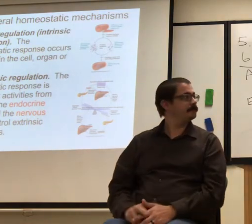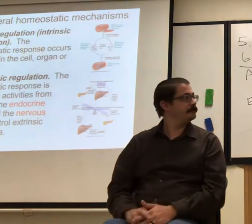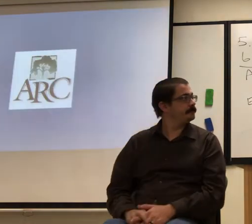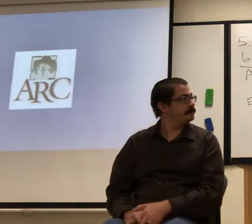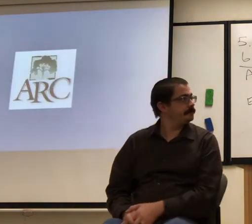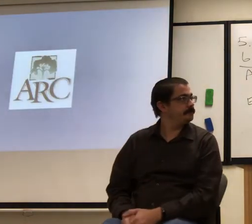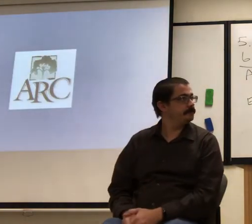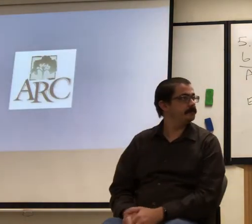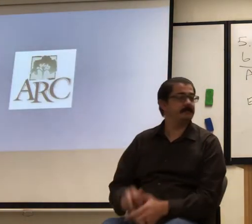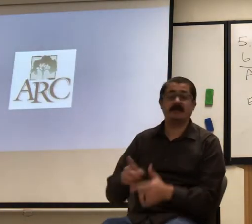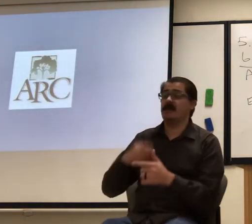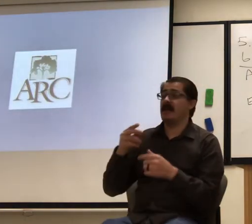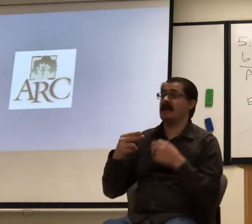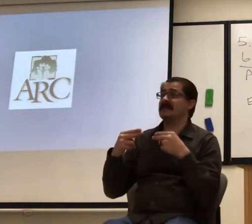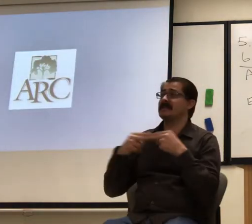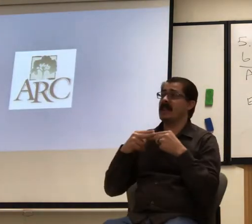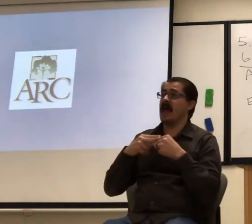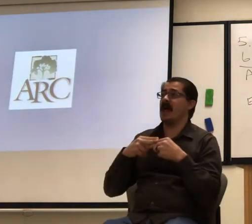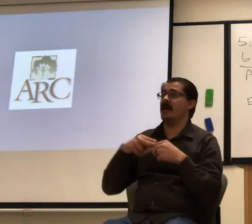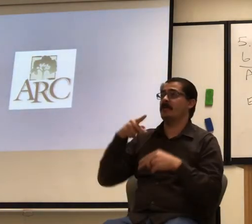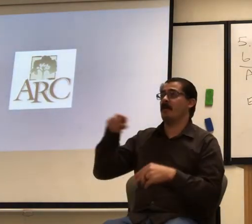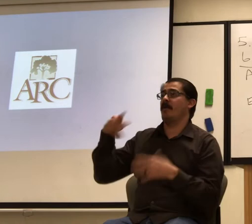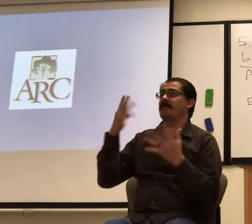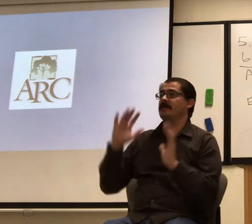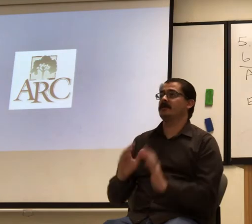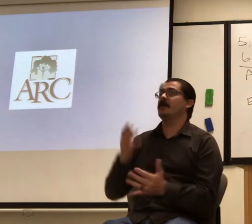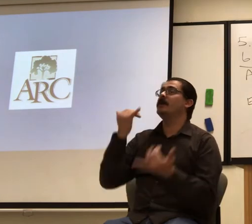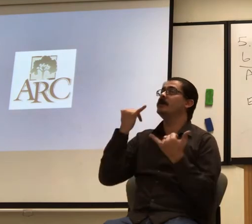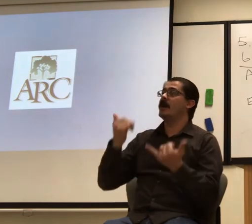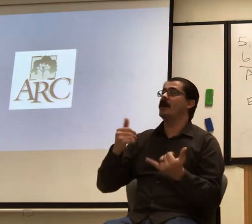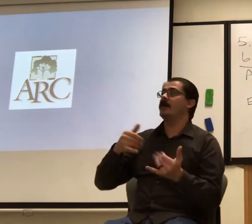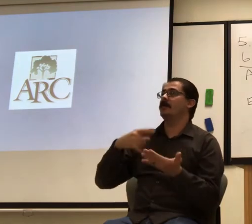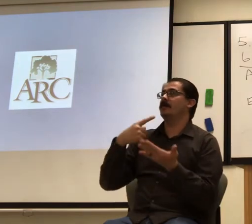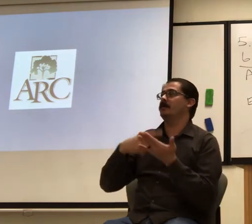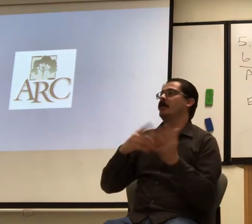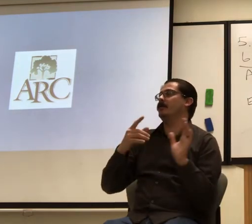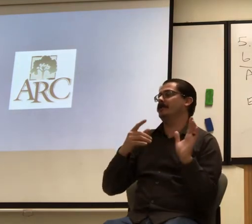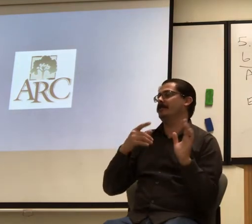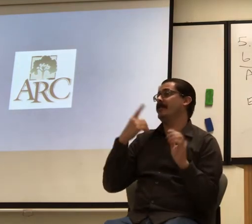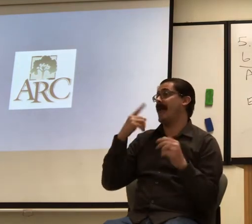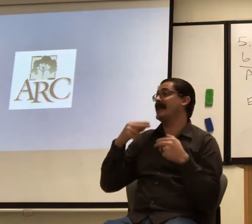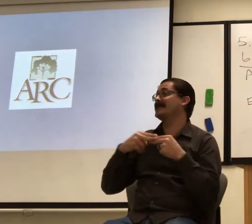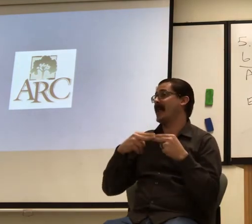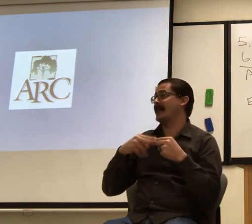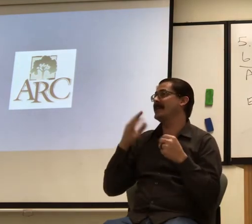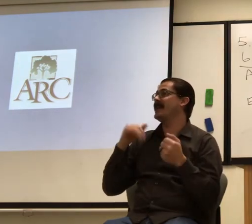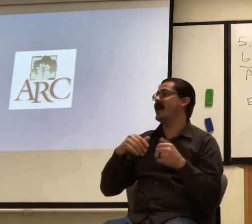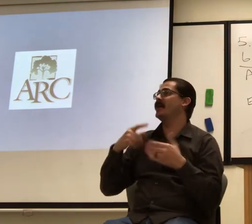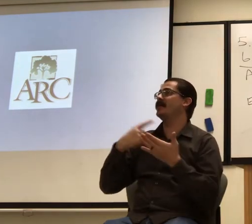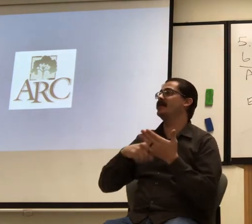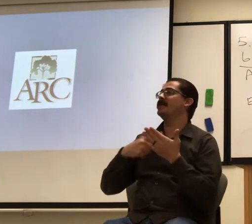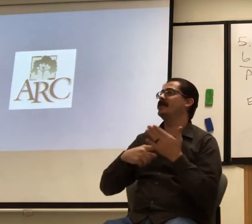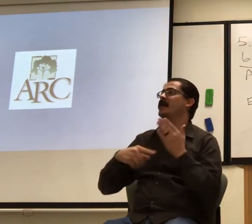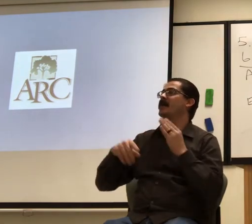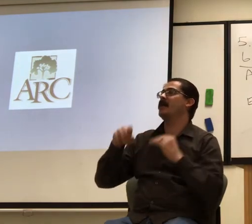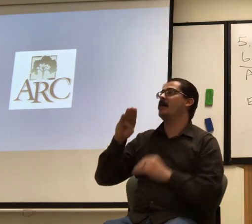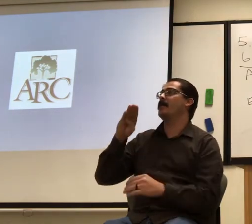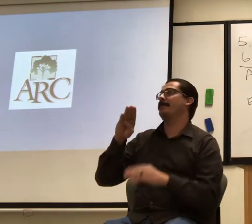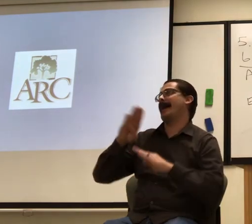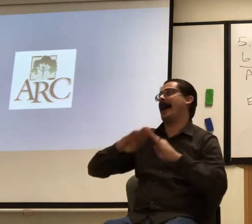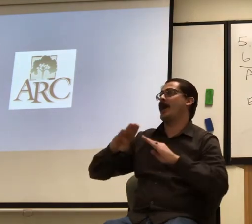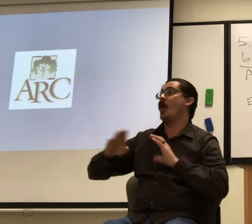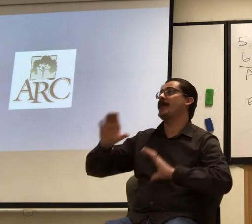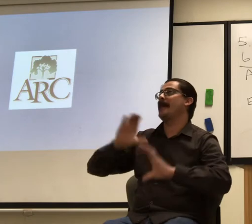and we're done with this batch of slides. What I want to do now is go into biochemistry. Let me open up those slides.